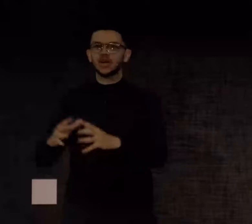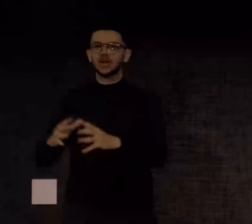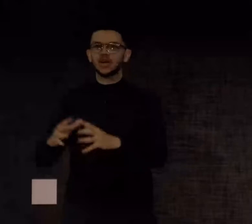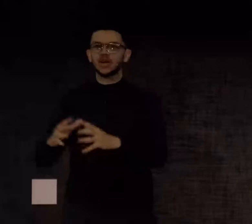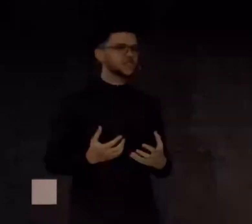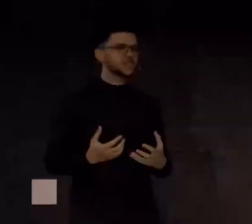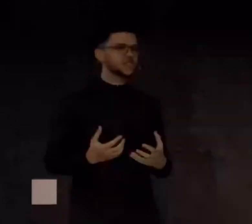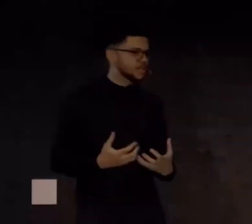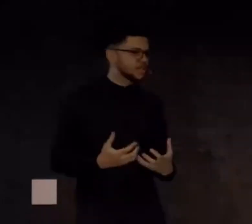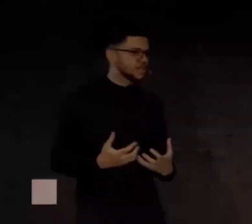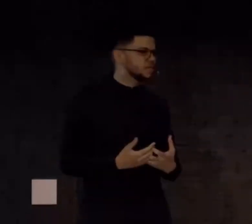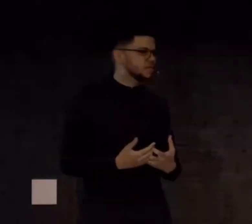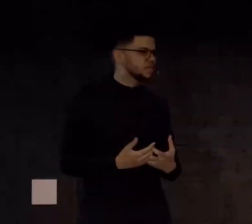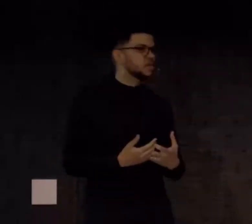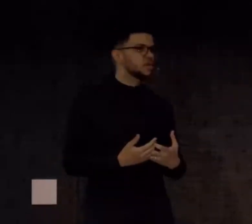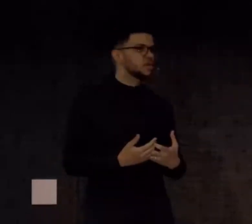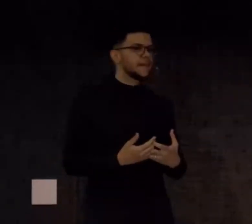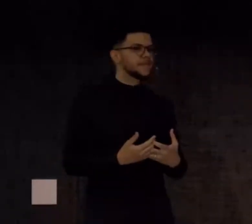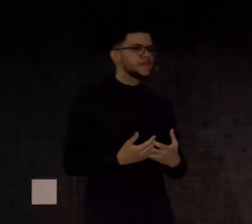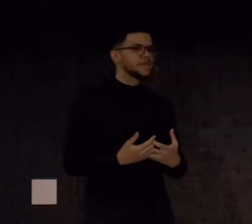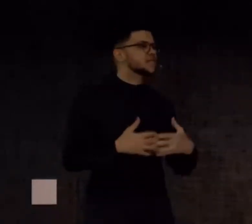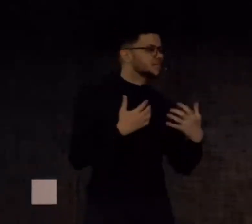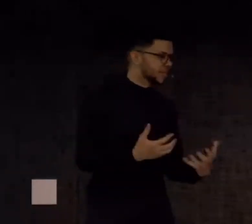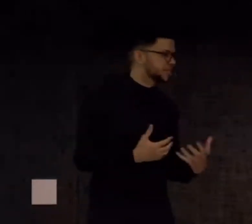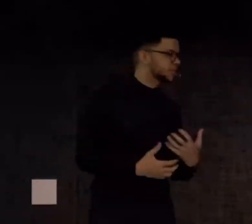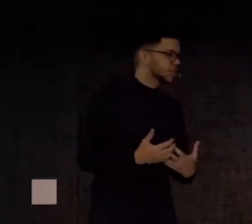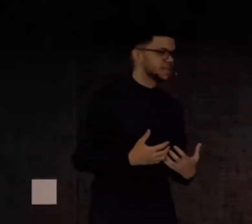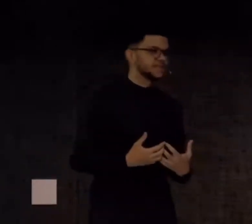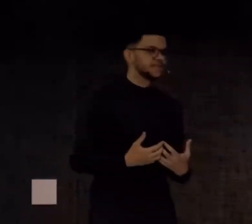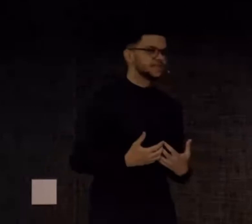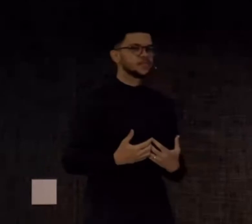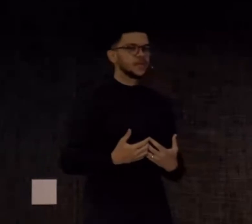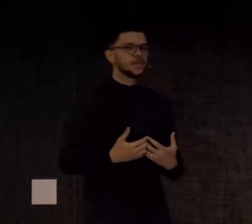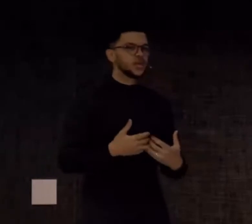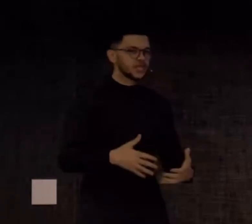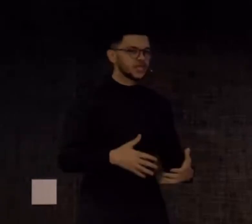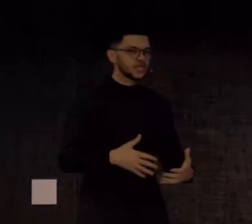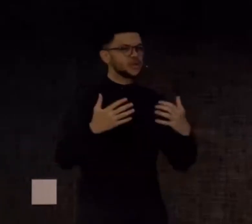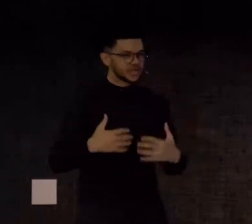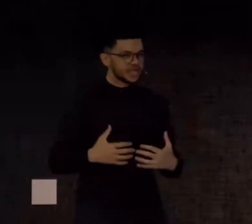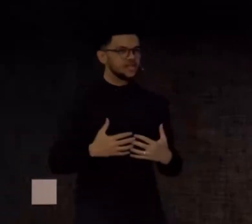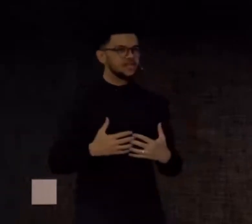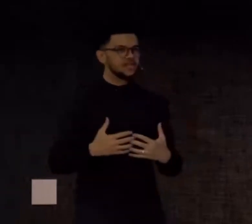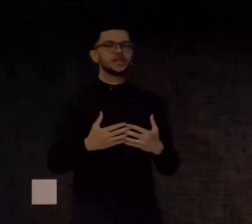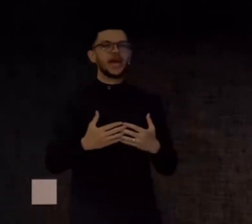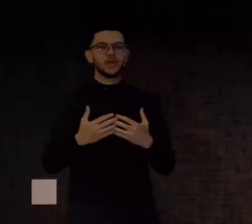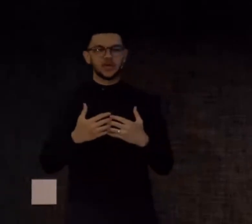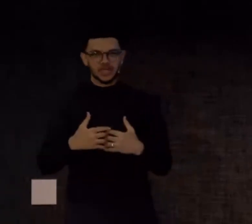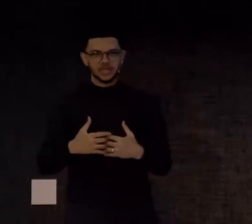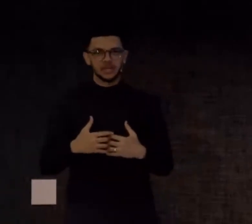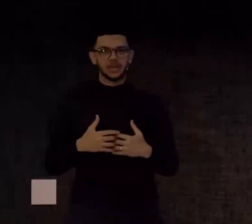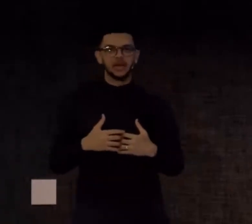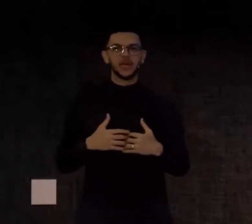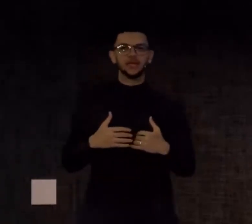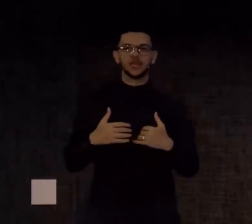the hardest thing to rid ourselves of is conventional wisdom. The wisdom that we receive and we